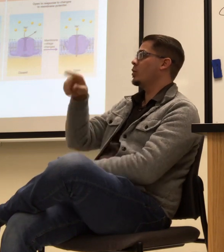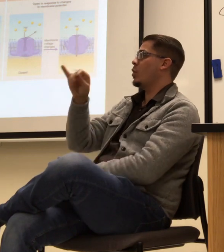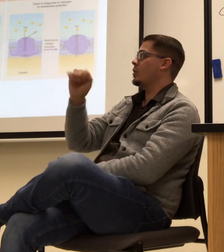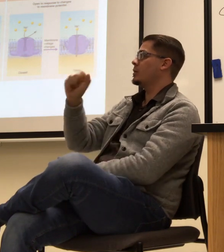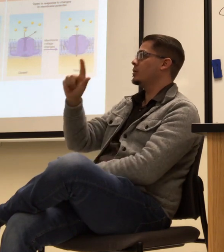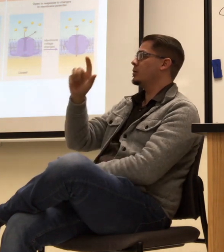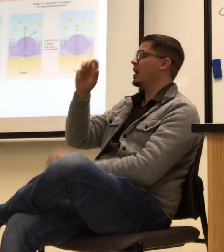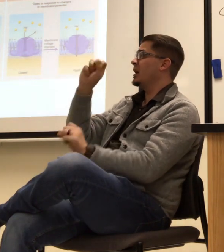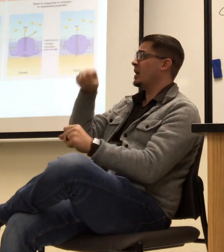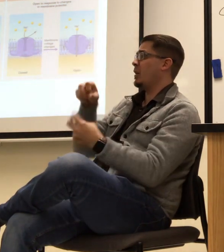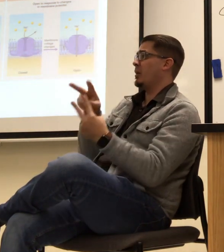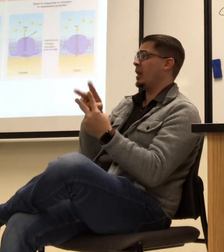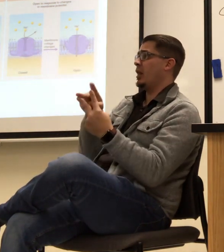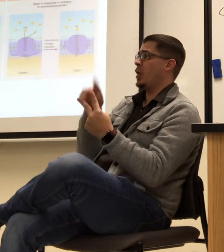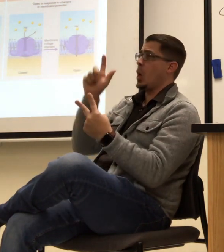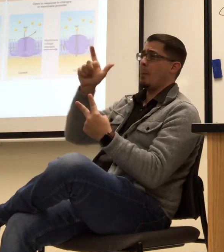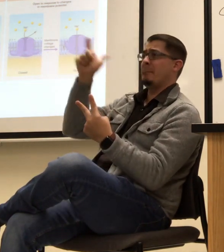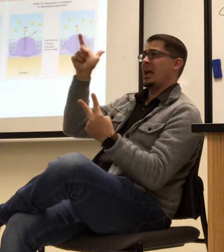or a